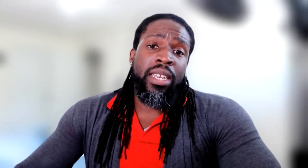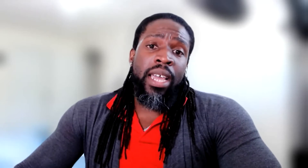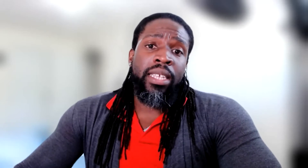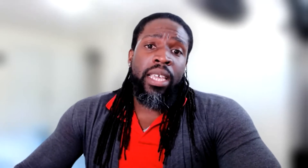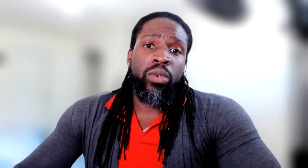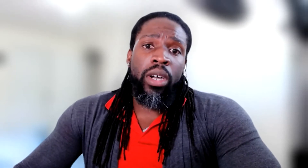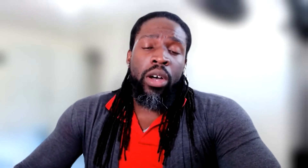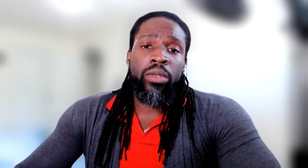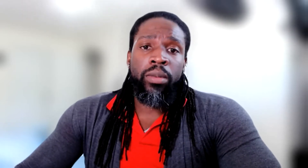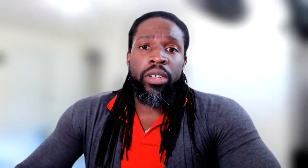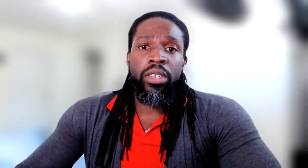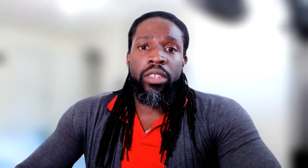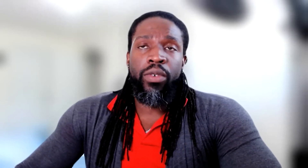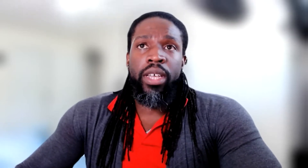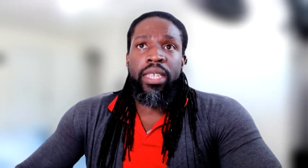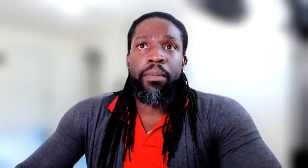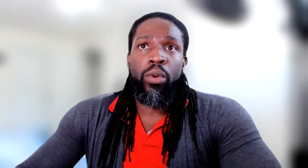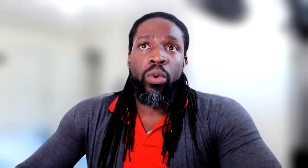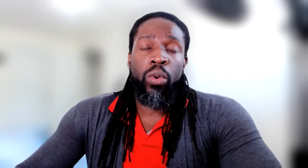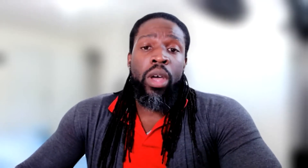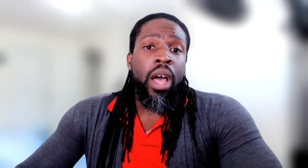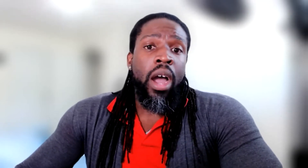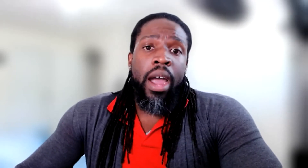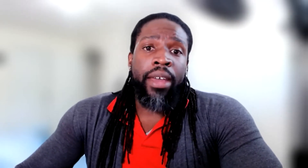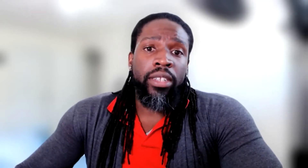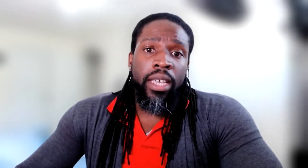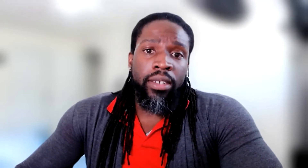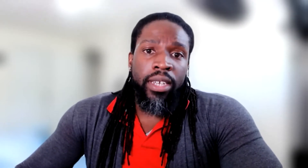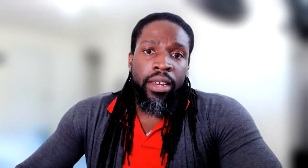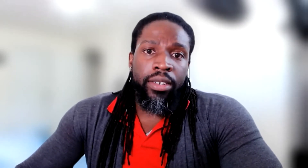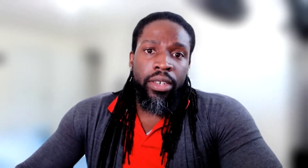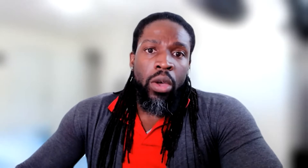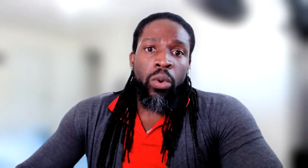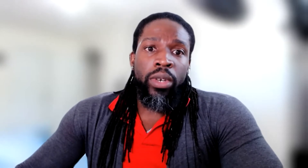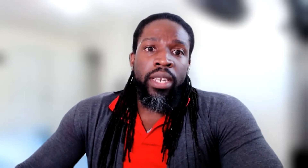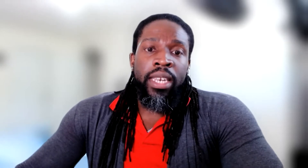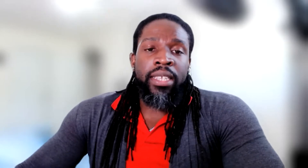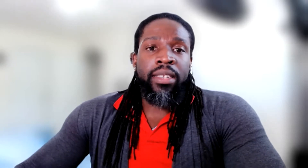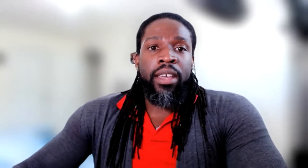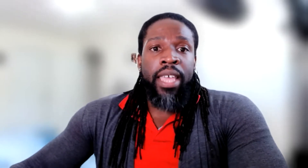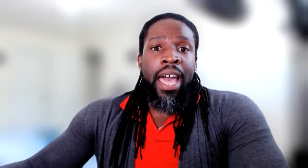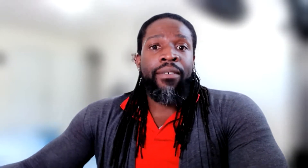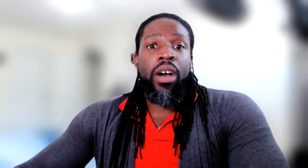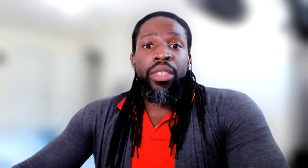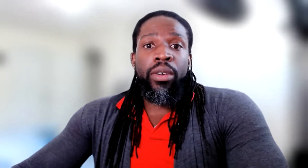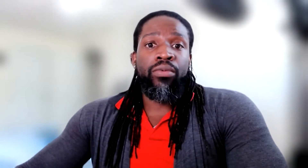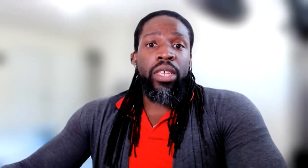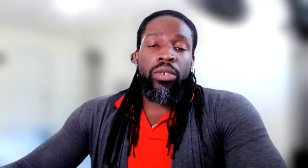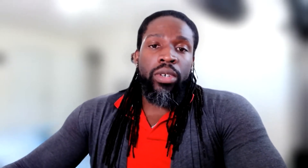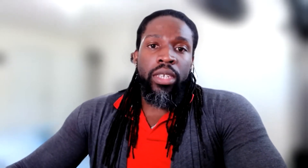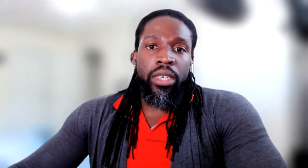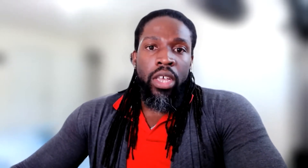qualifications did not take into account persons, for example, who are adult entertainers who didn't necessarily have